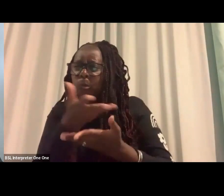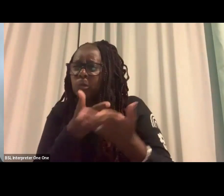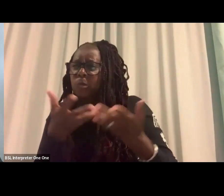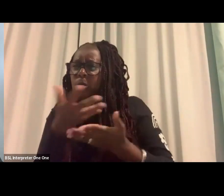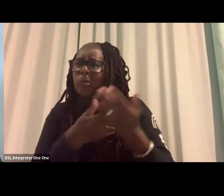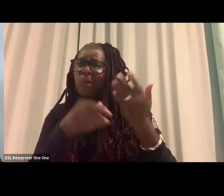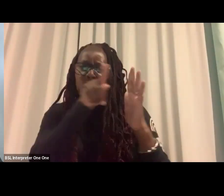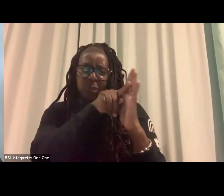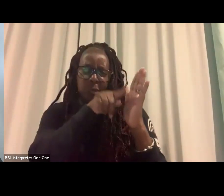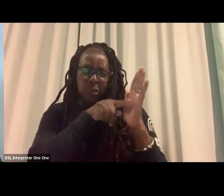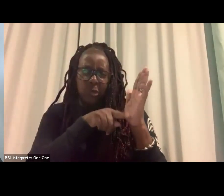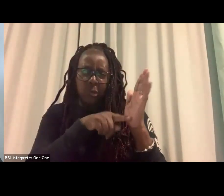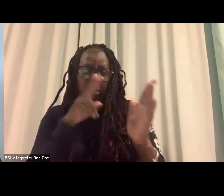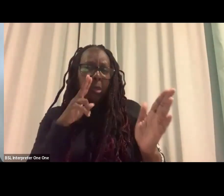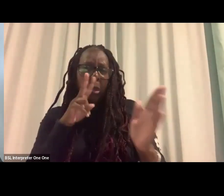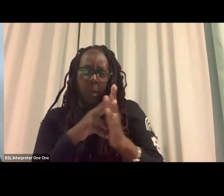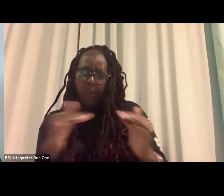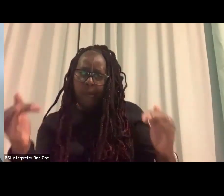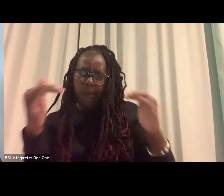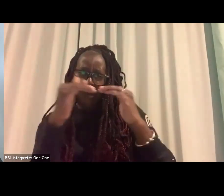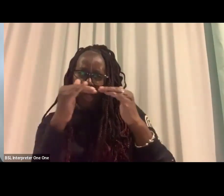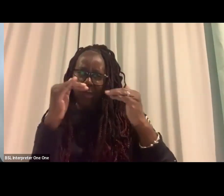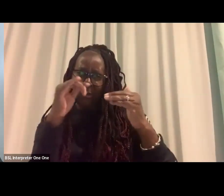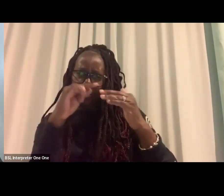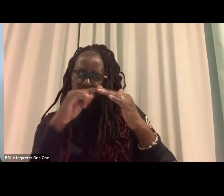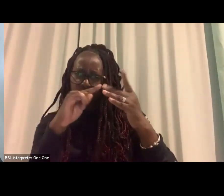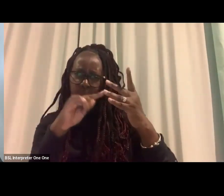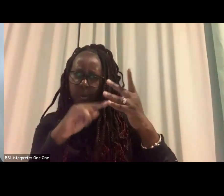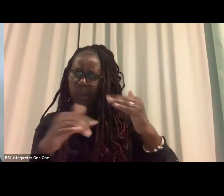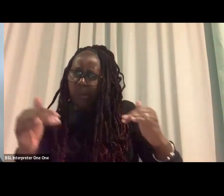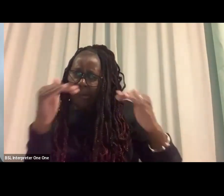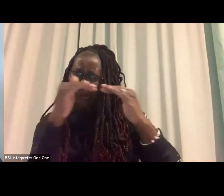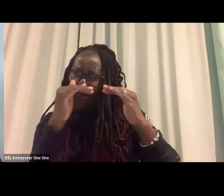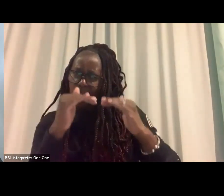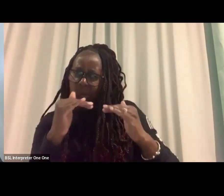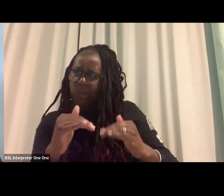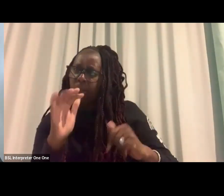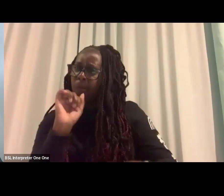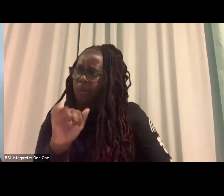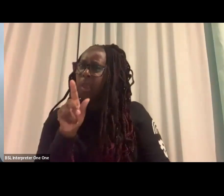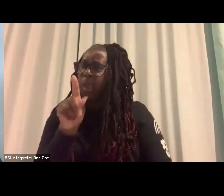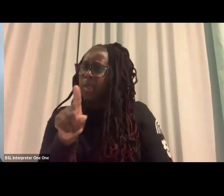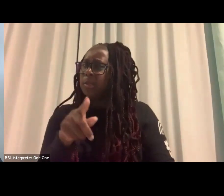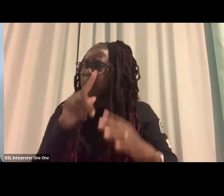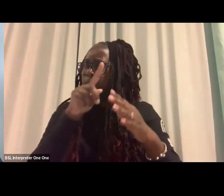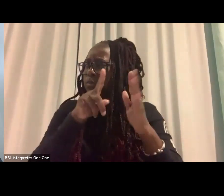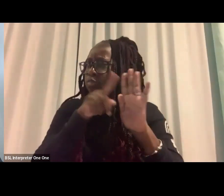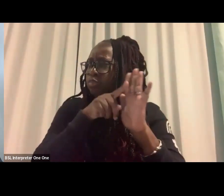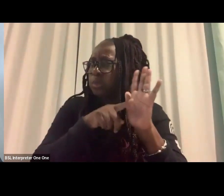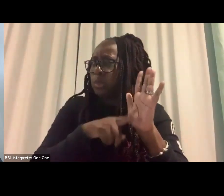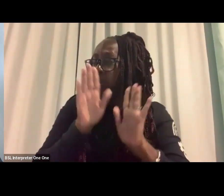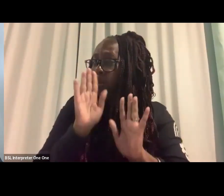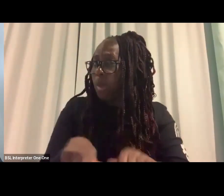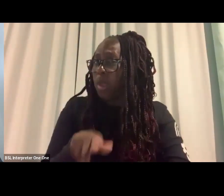and policies actually align with the GNH values and principles. So they'll